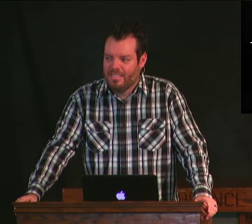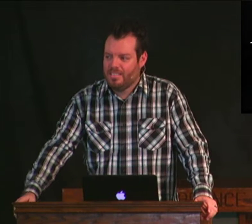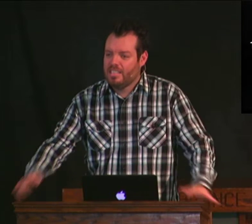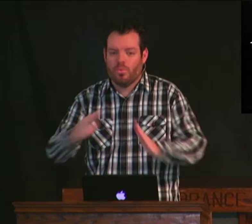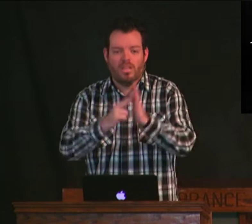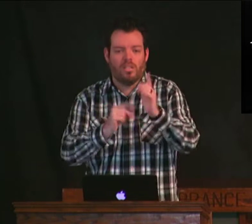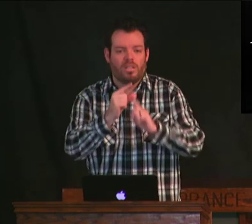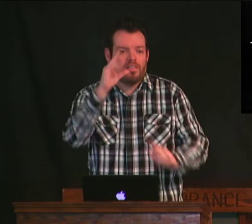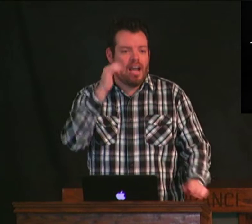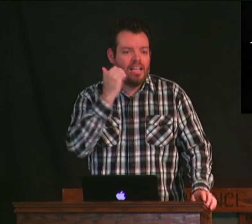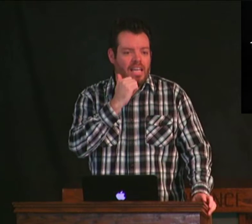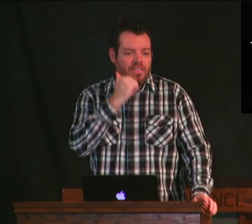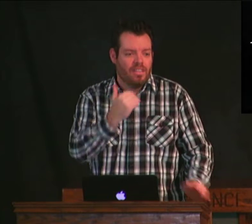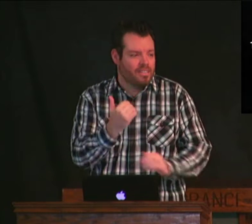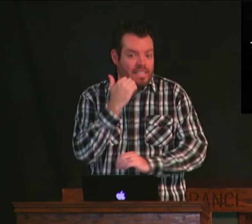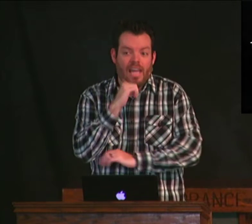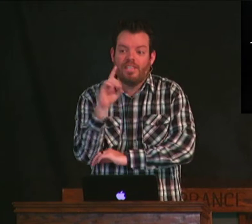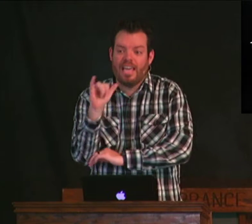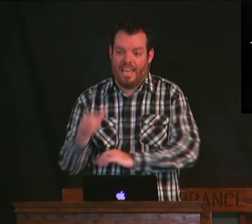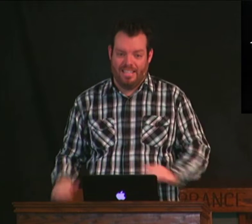Need to read the Word of God every day.